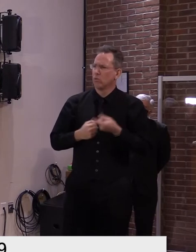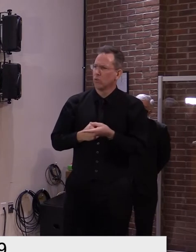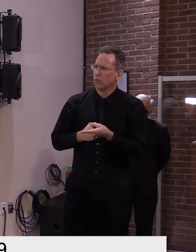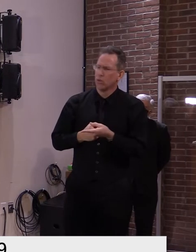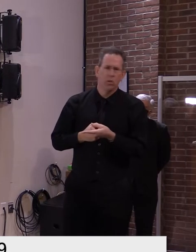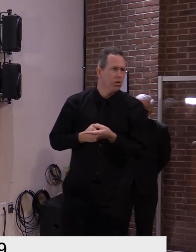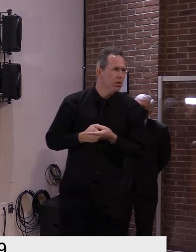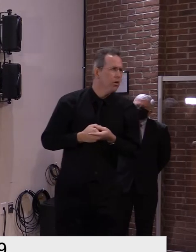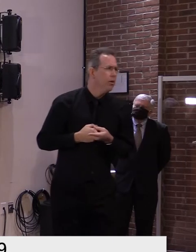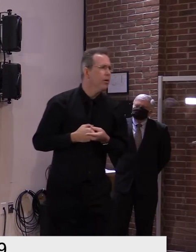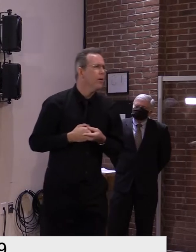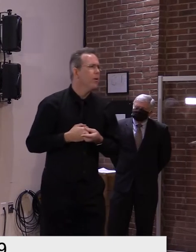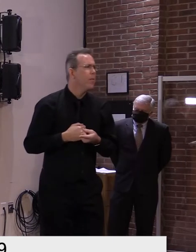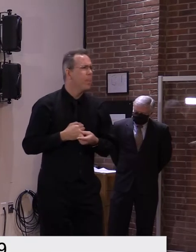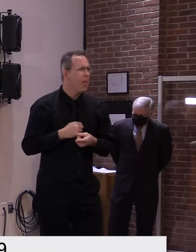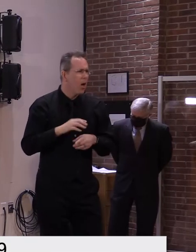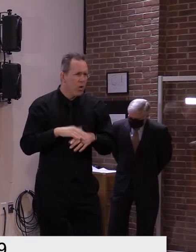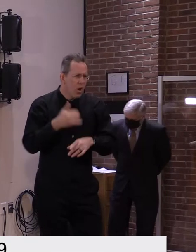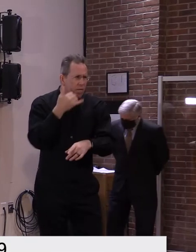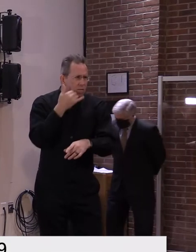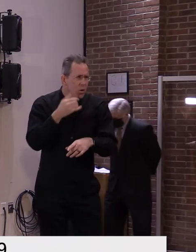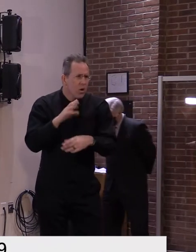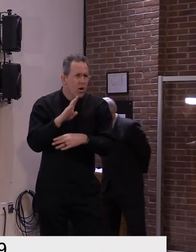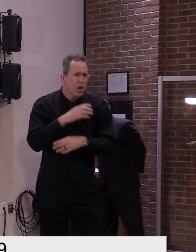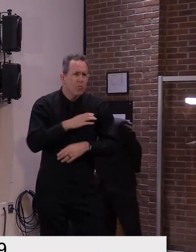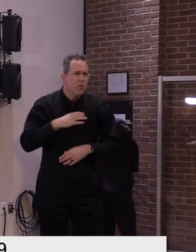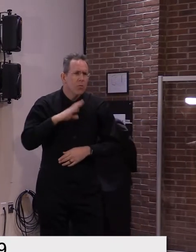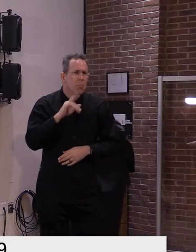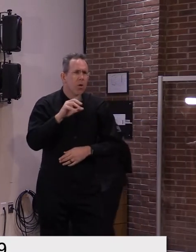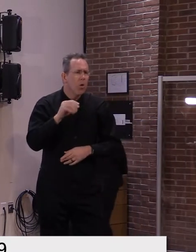Commissioner Beaulieu, are you on? I am here, Governor. I'm happy with that.